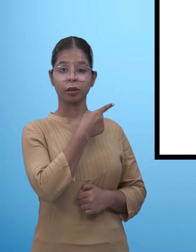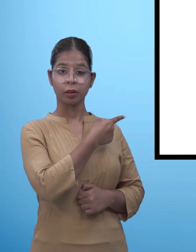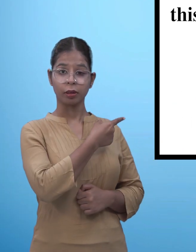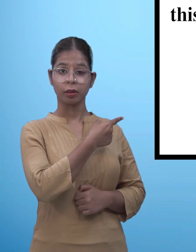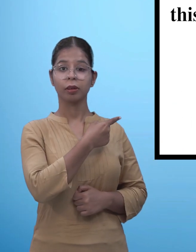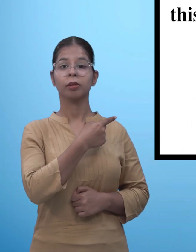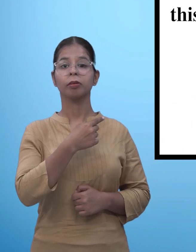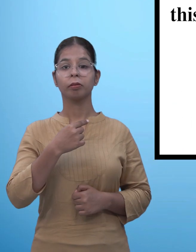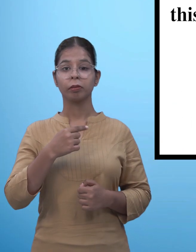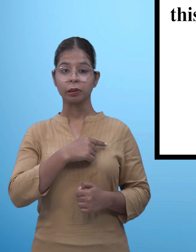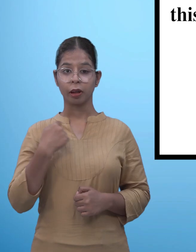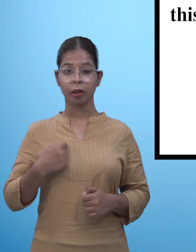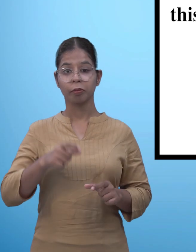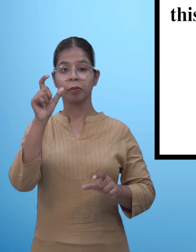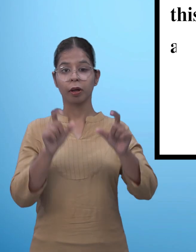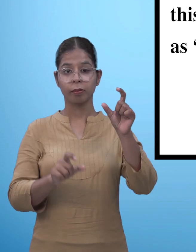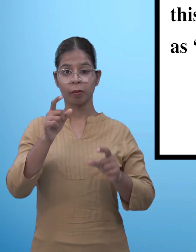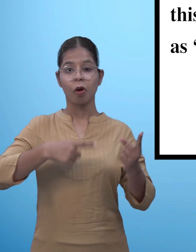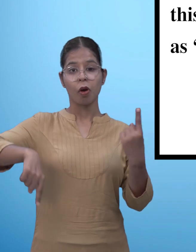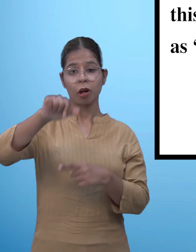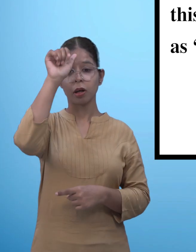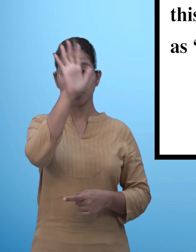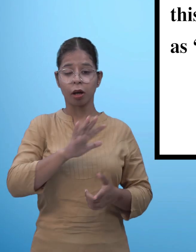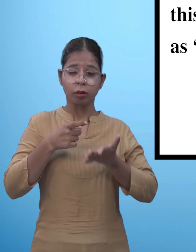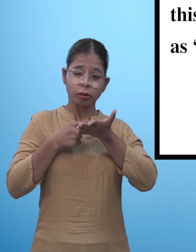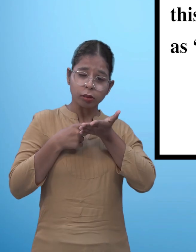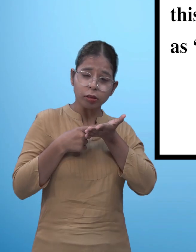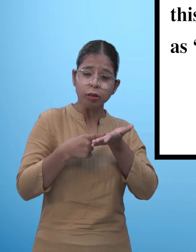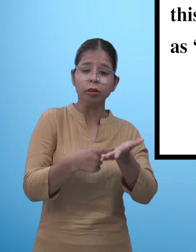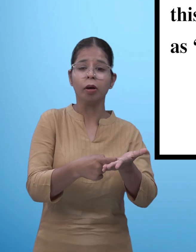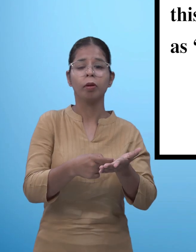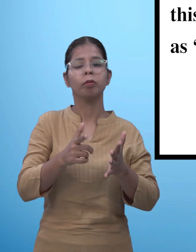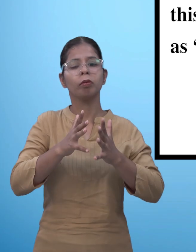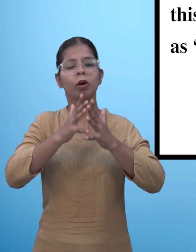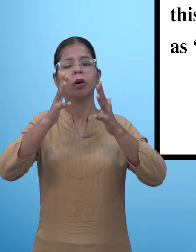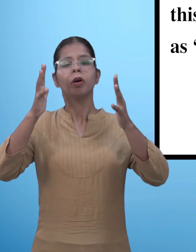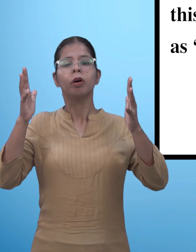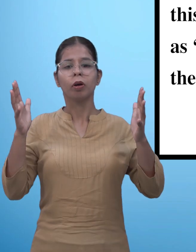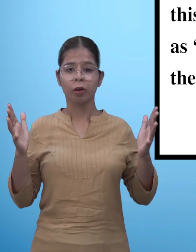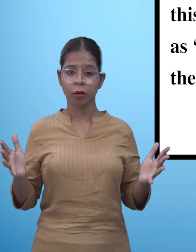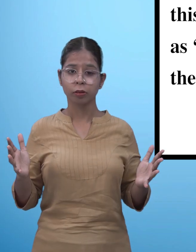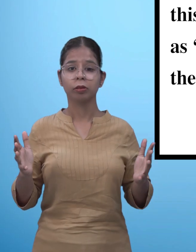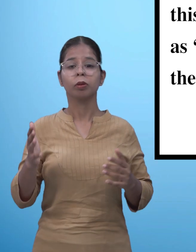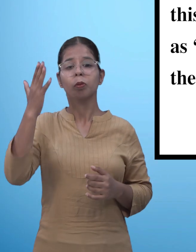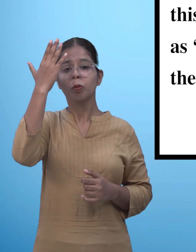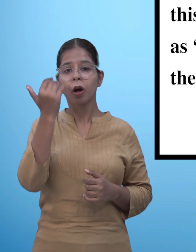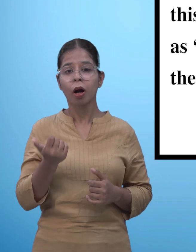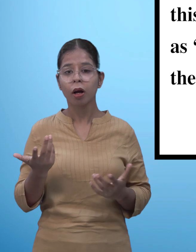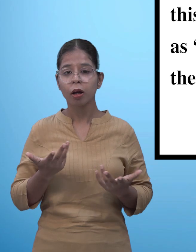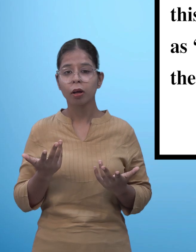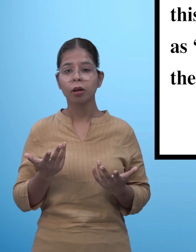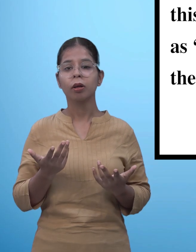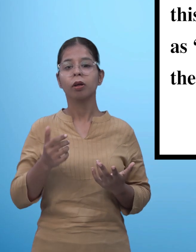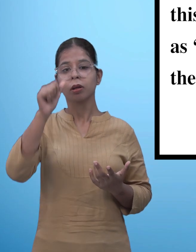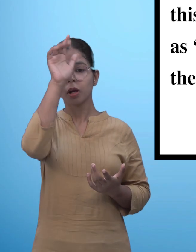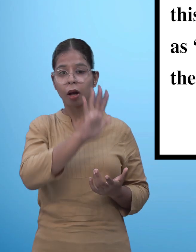But this word could also be understood as heavenly master. This reflects the respect the